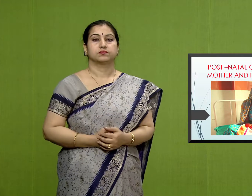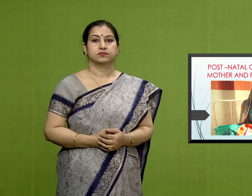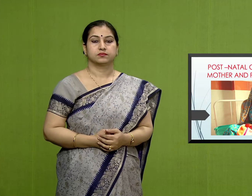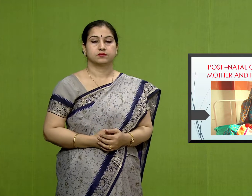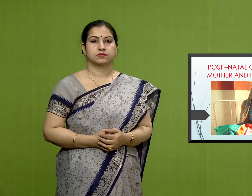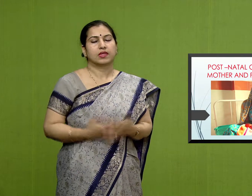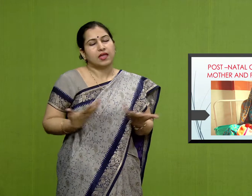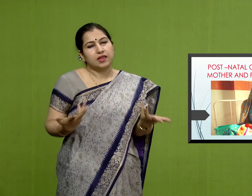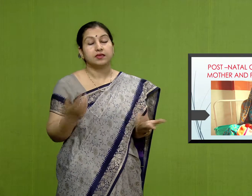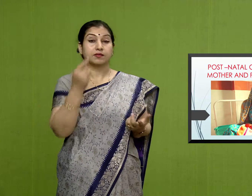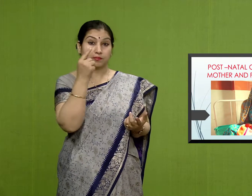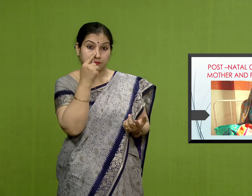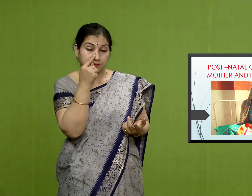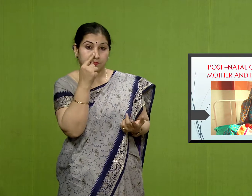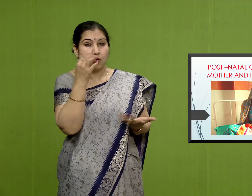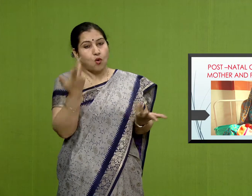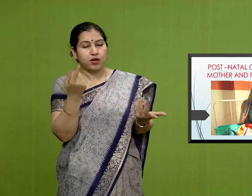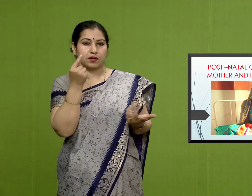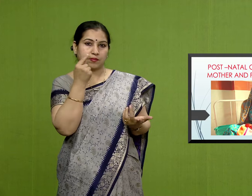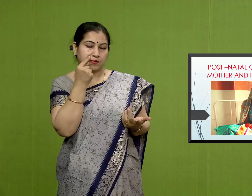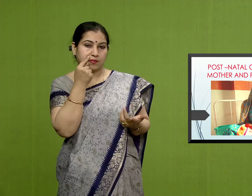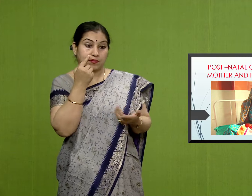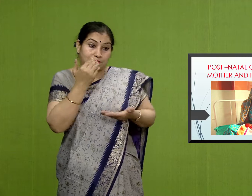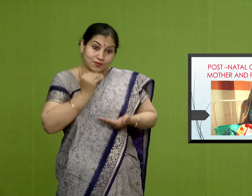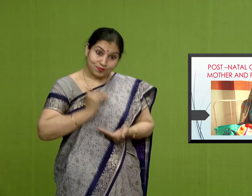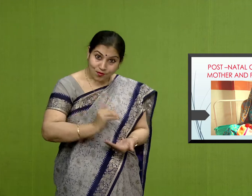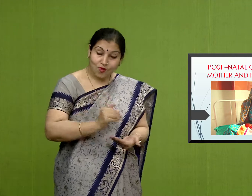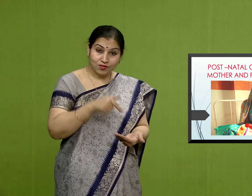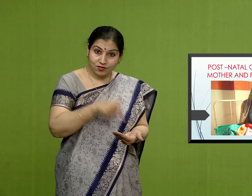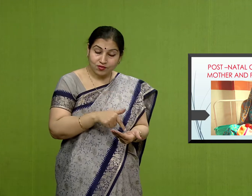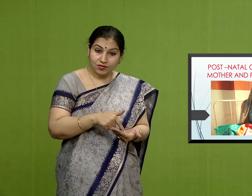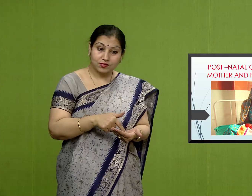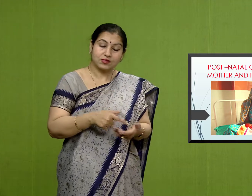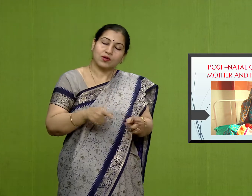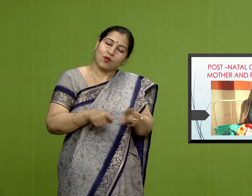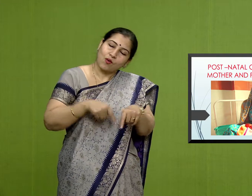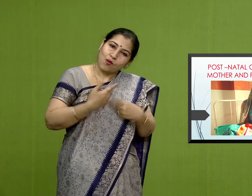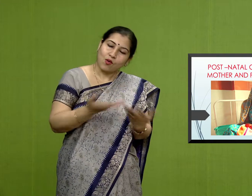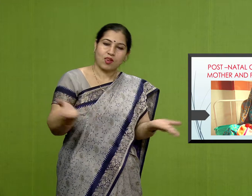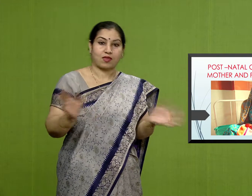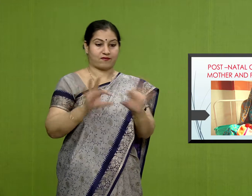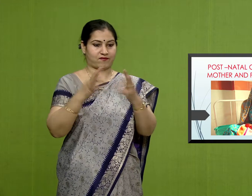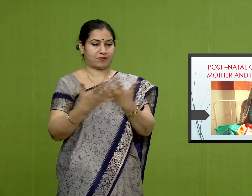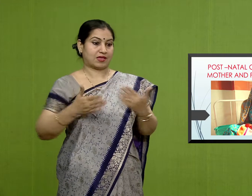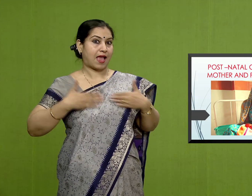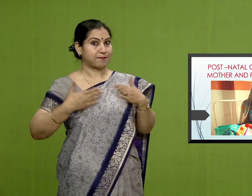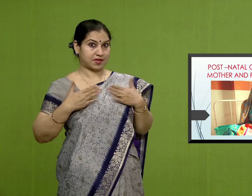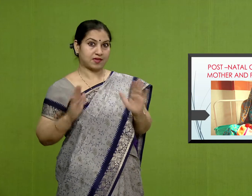Whether boy or a girl, a baby always brings happiness